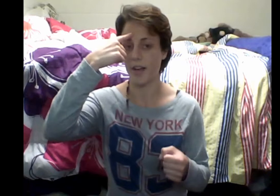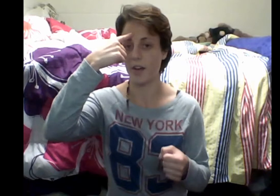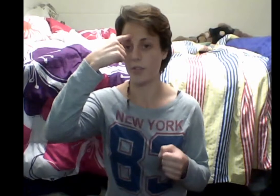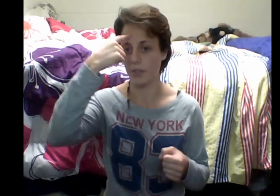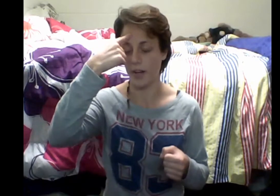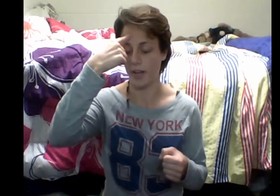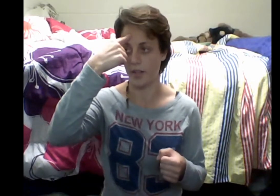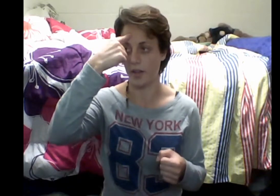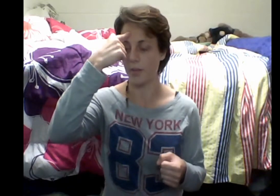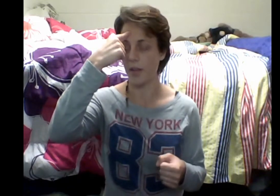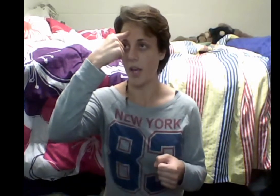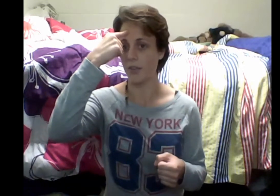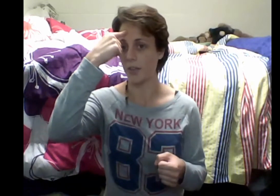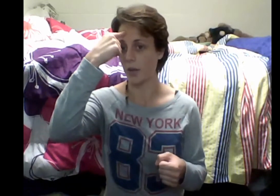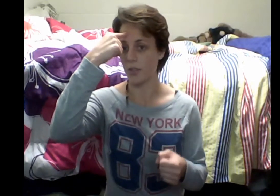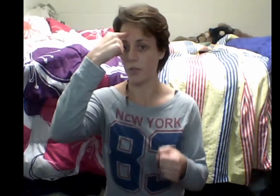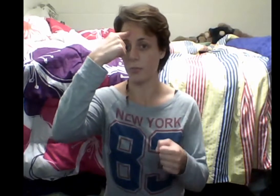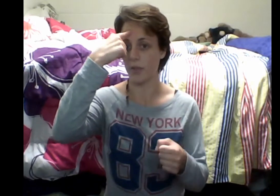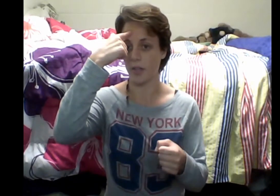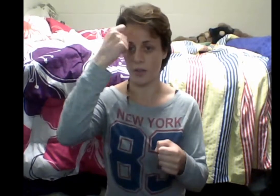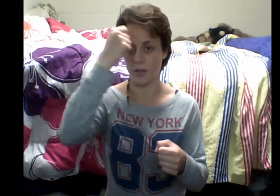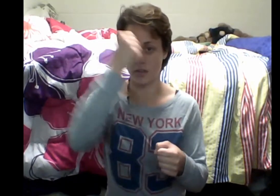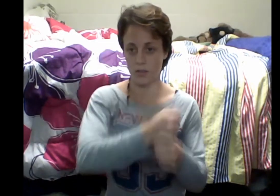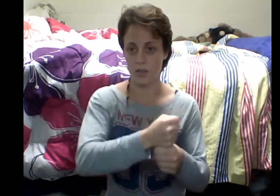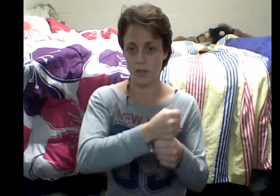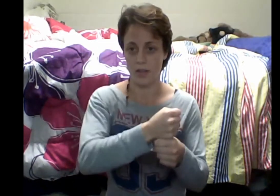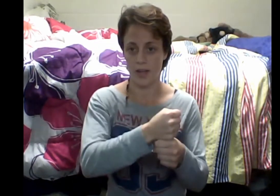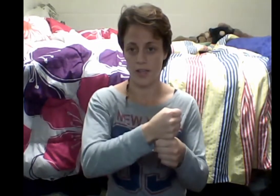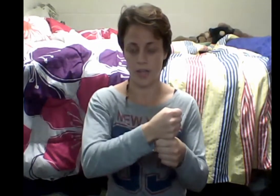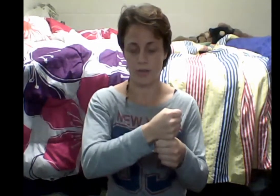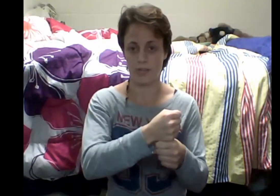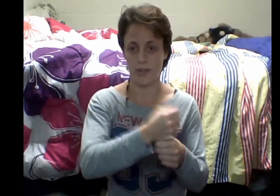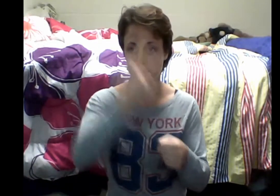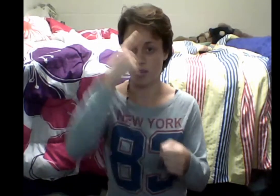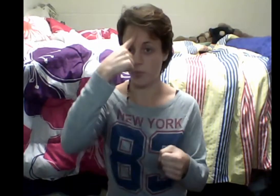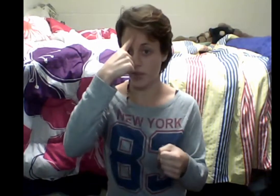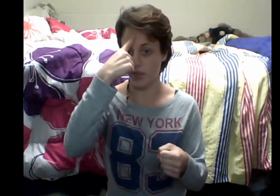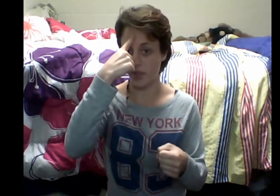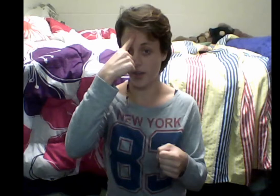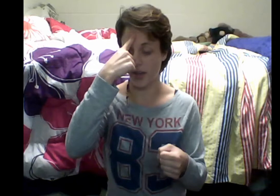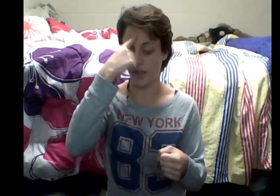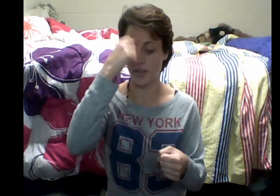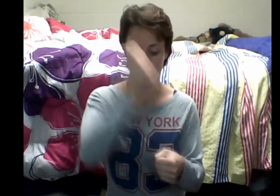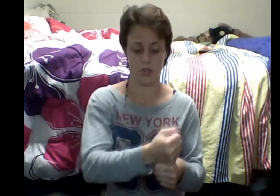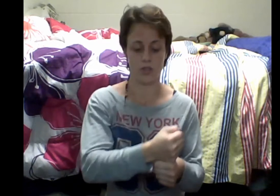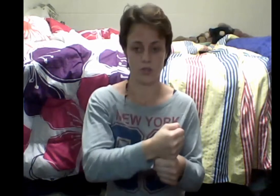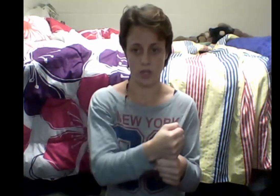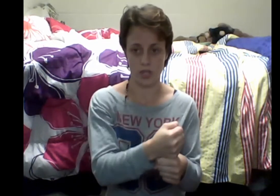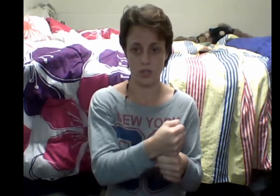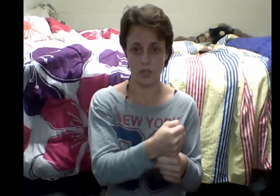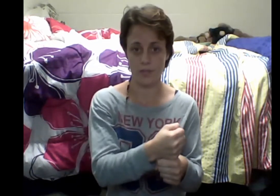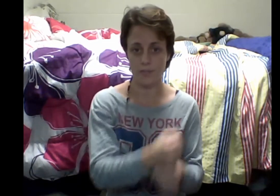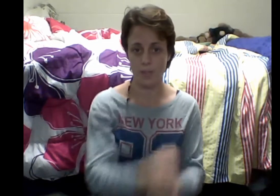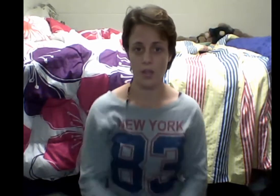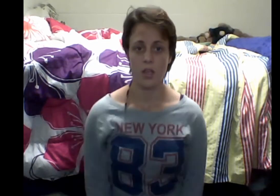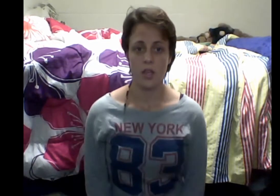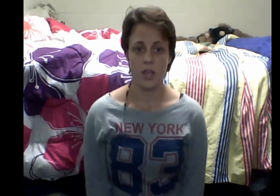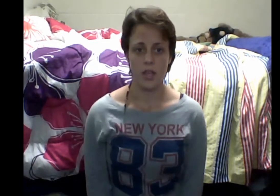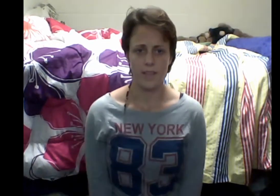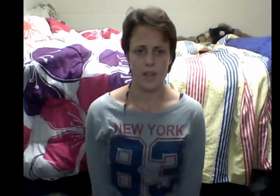down, your right hand up, and then you're going to bring your hands together in a fist. So pointing to your head, trust. And